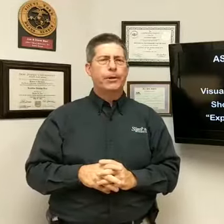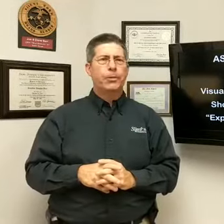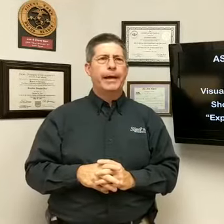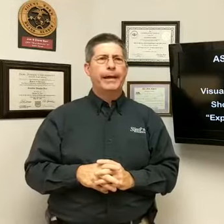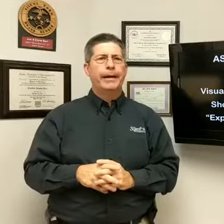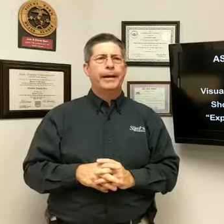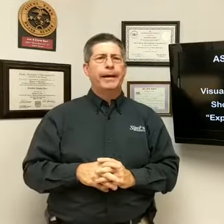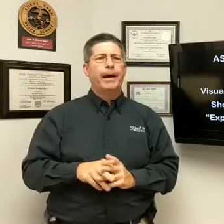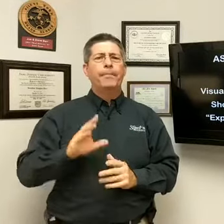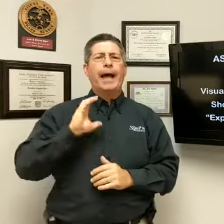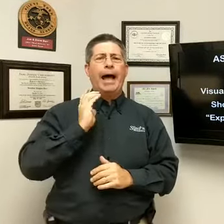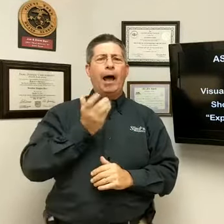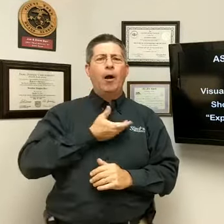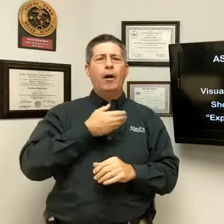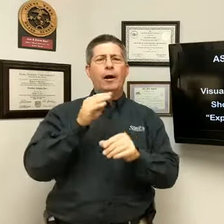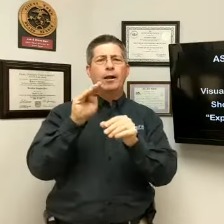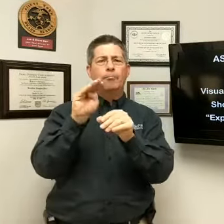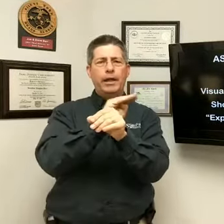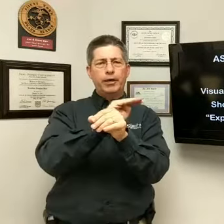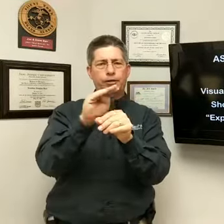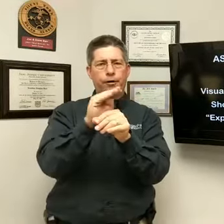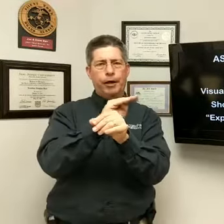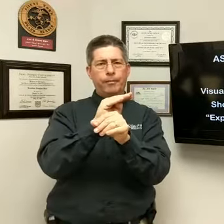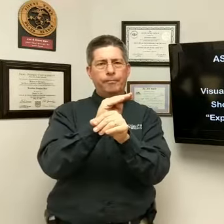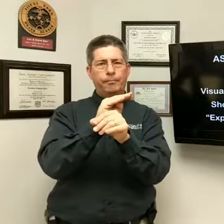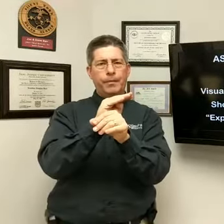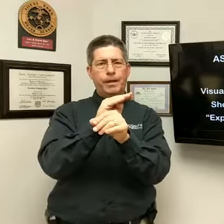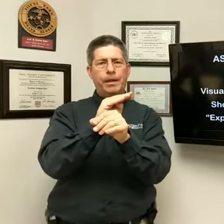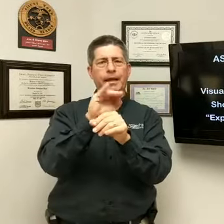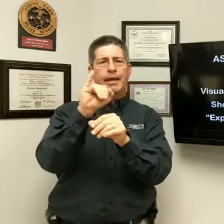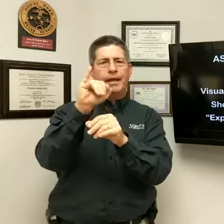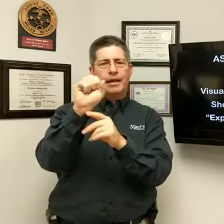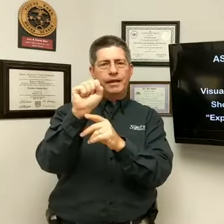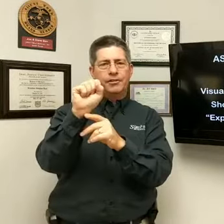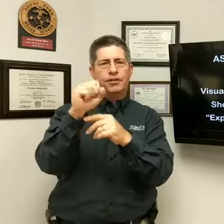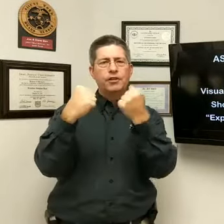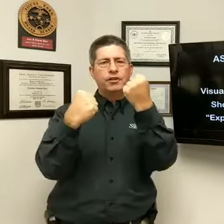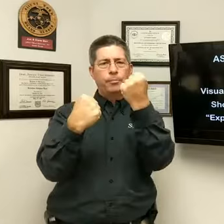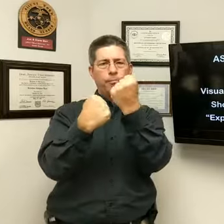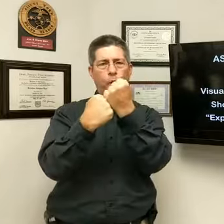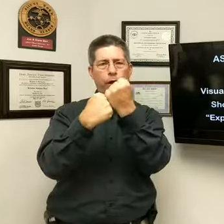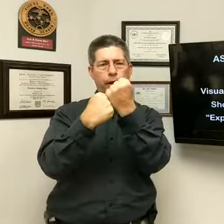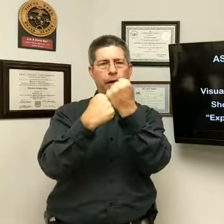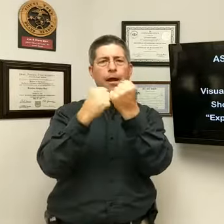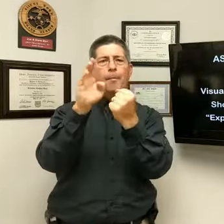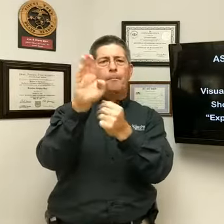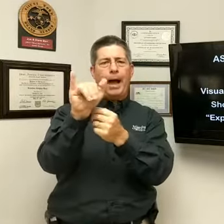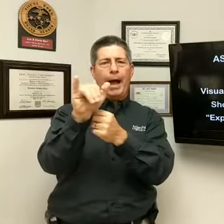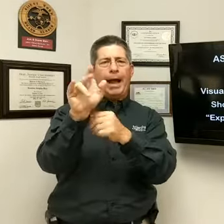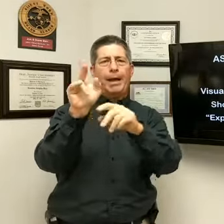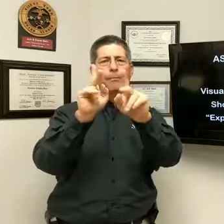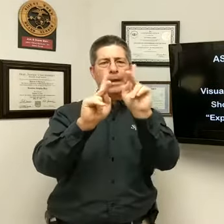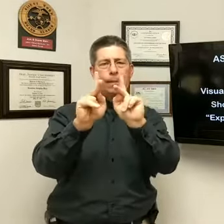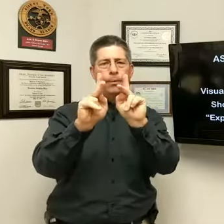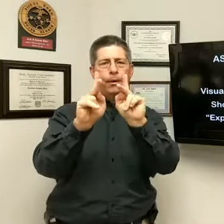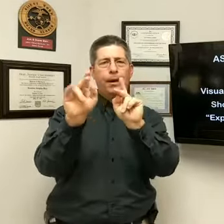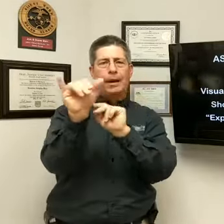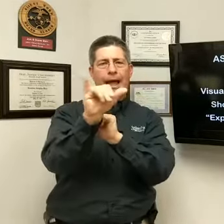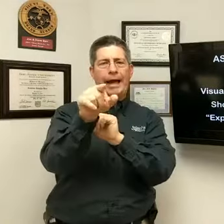okay, our ministry is supported by people like